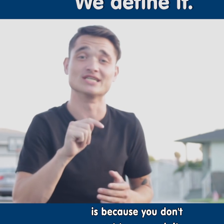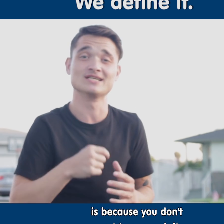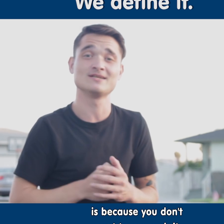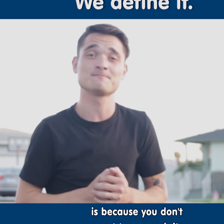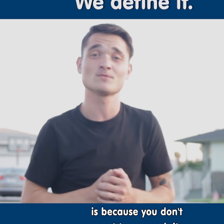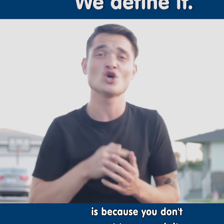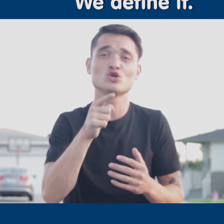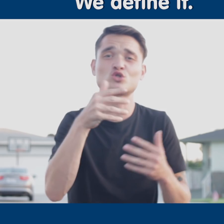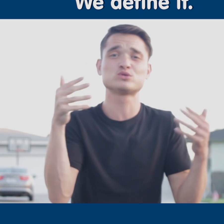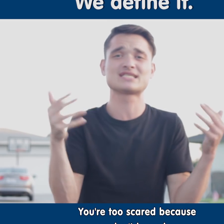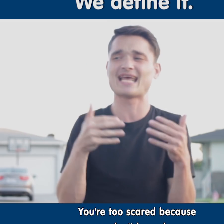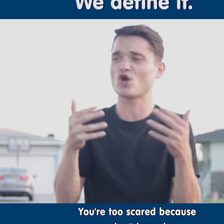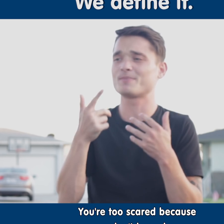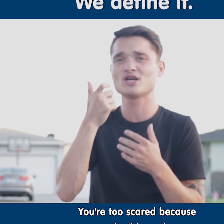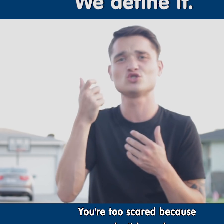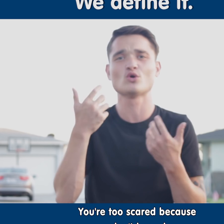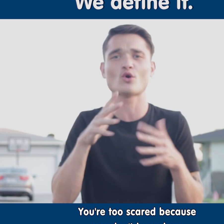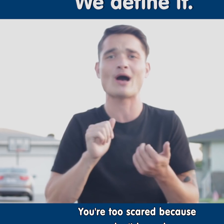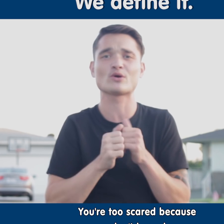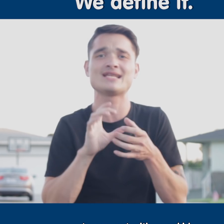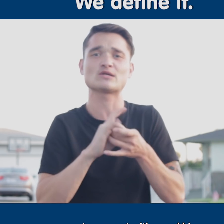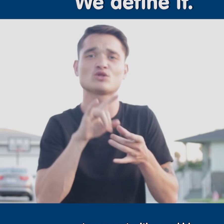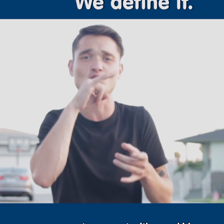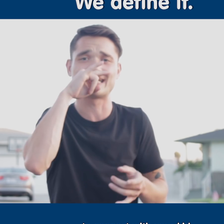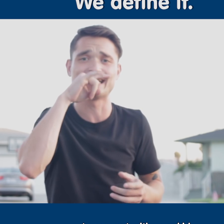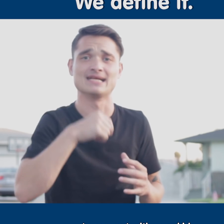it. You're too scared because you don't know how to connect with your kid.